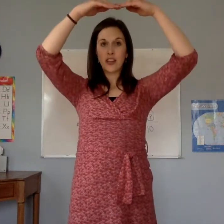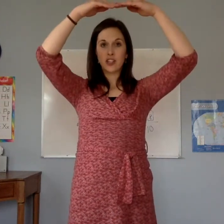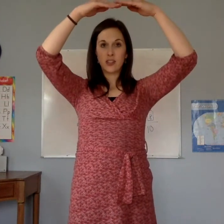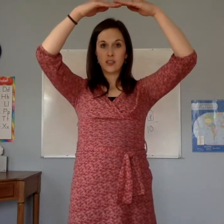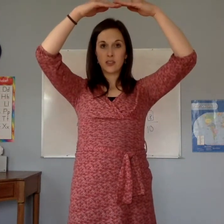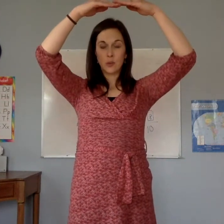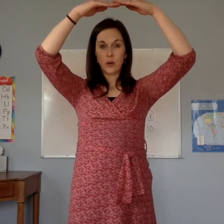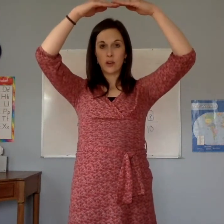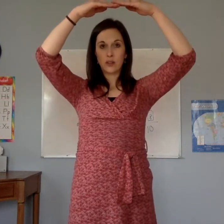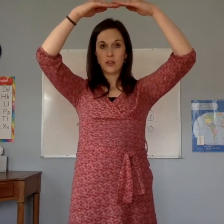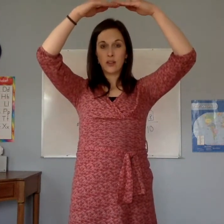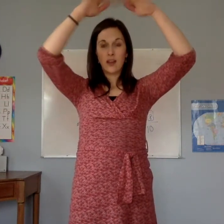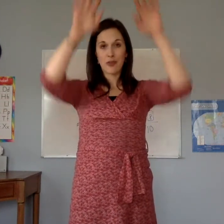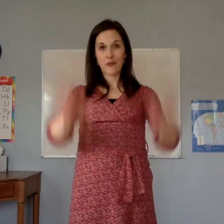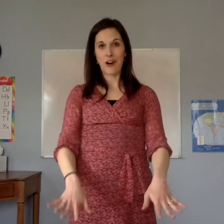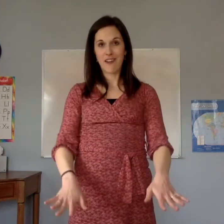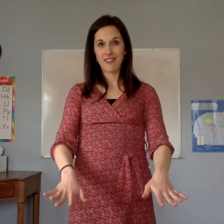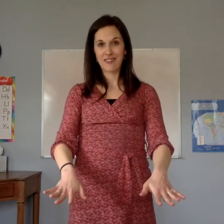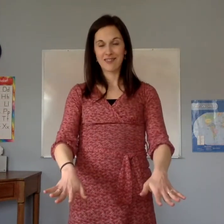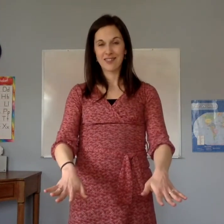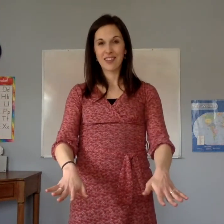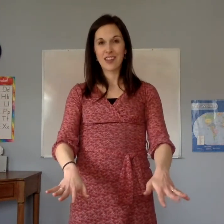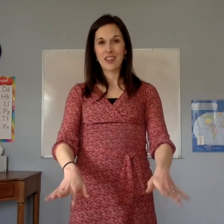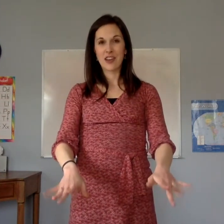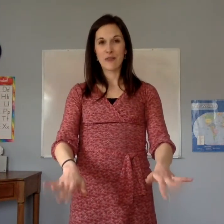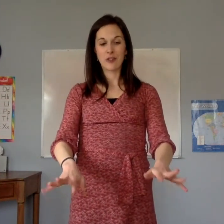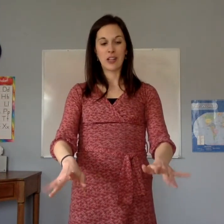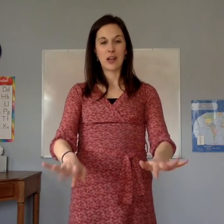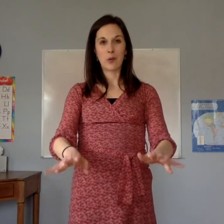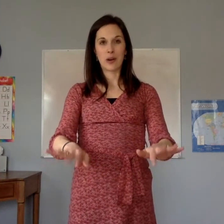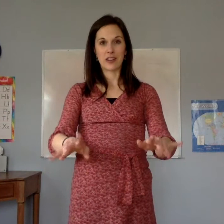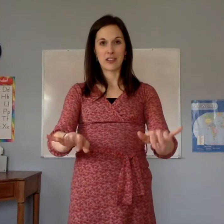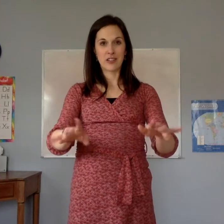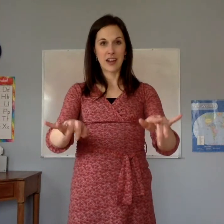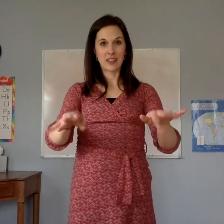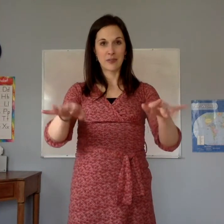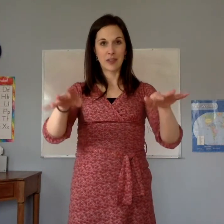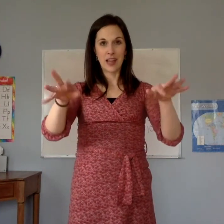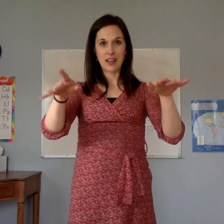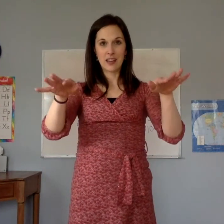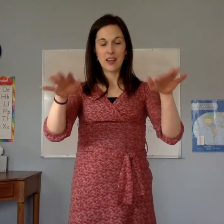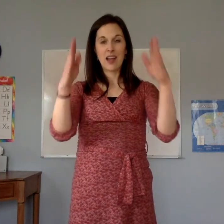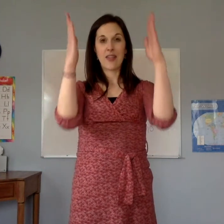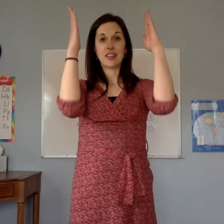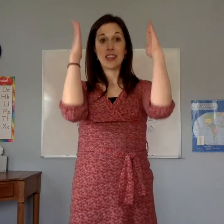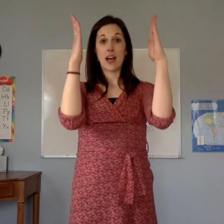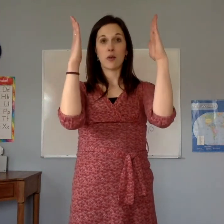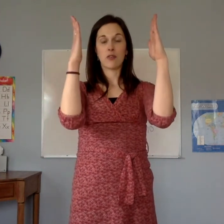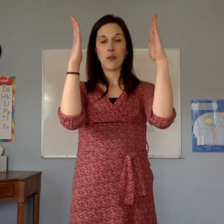Creation is the world and the fall. The flood waters, right? The flood and the Tower of